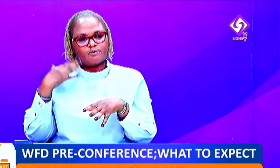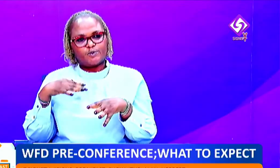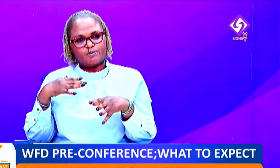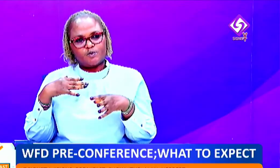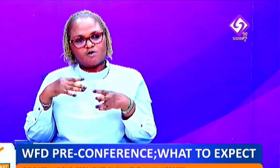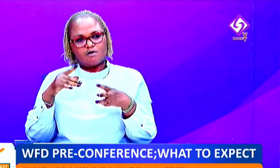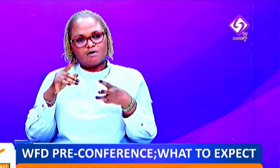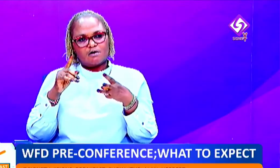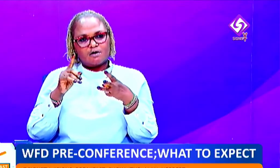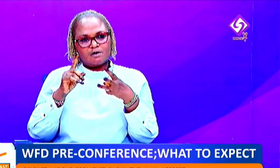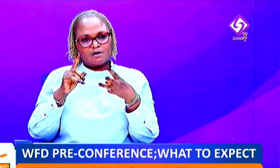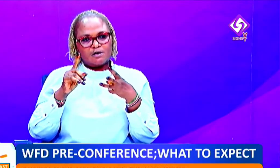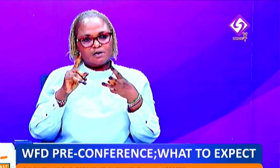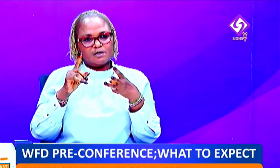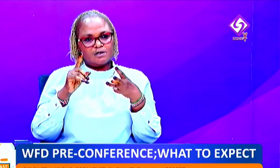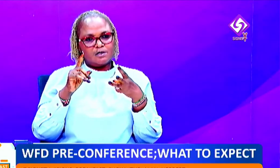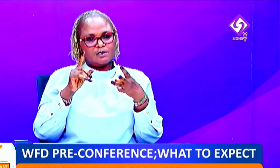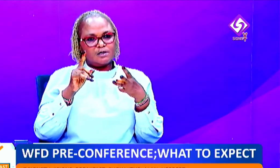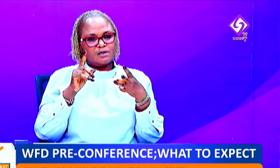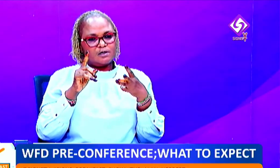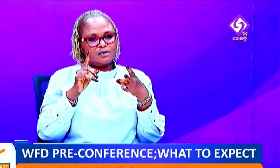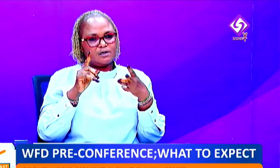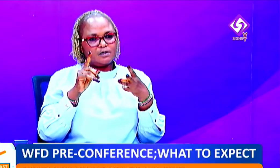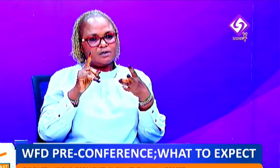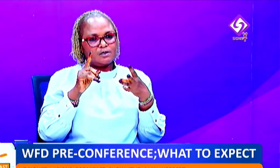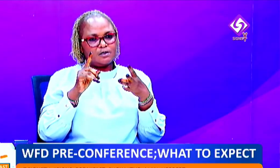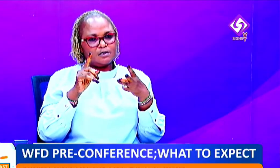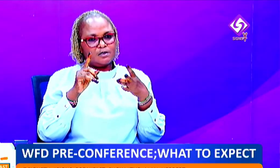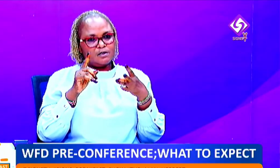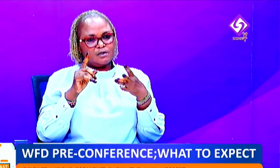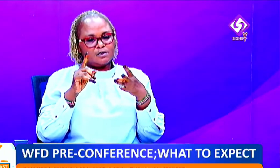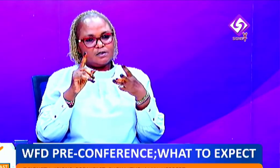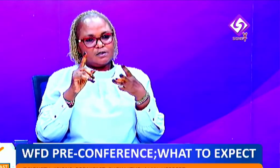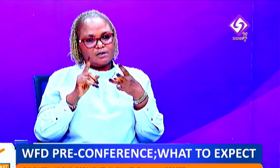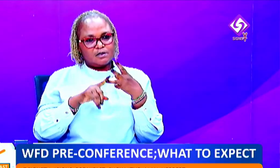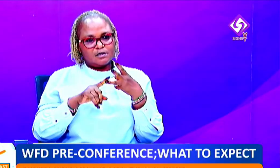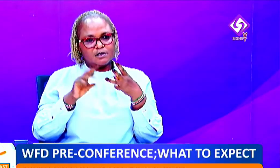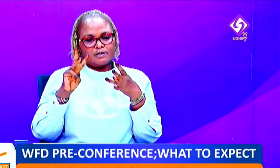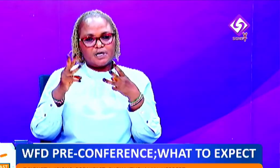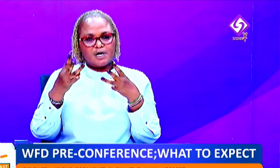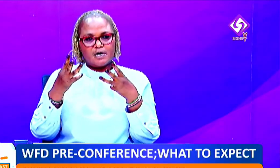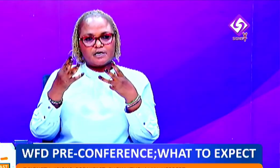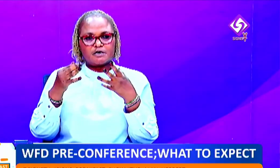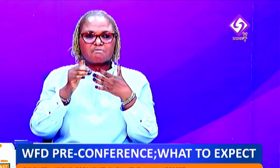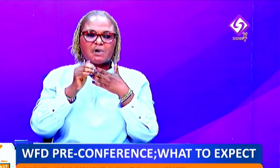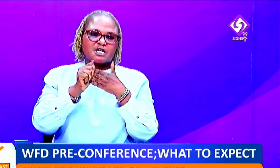community. We're also going to be discussing climate change, and